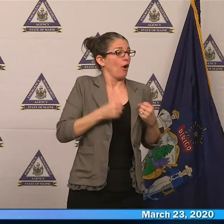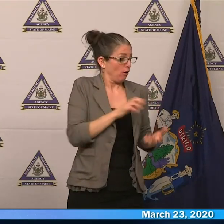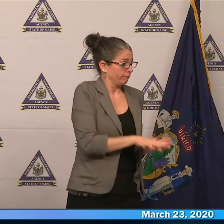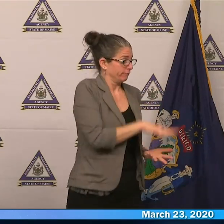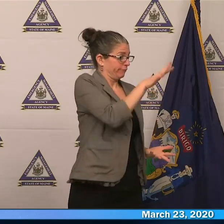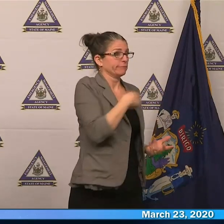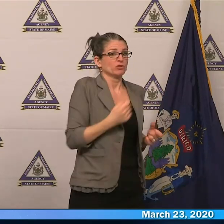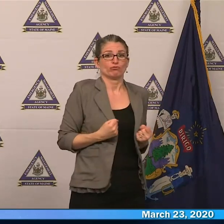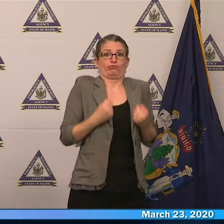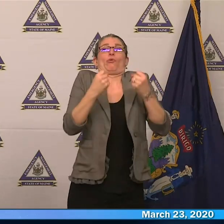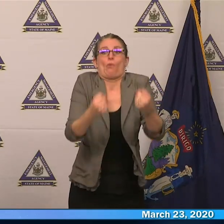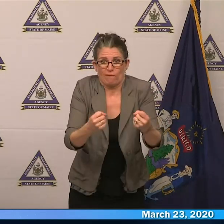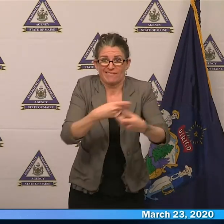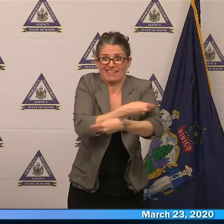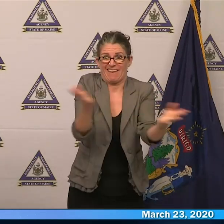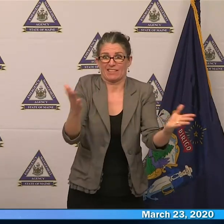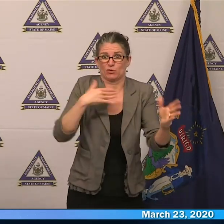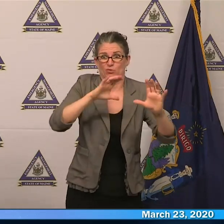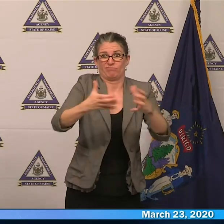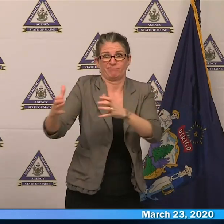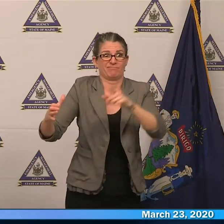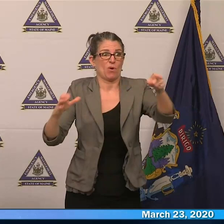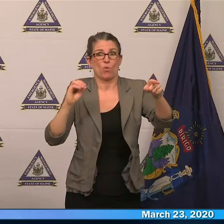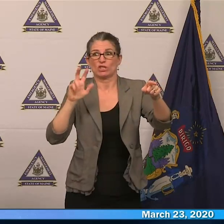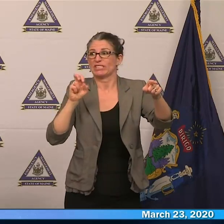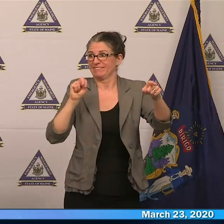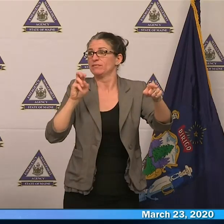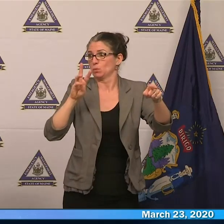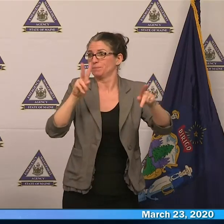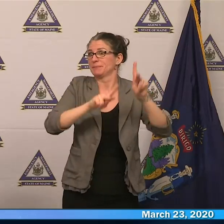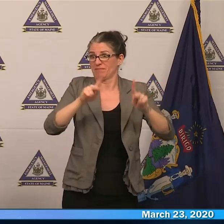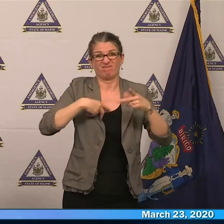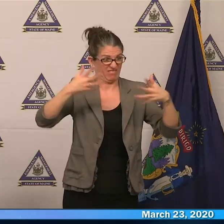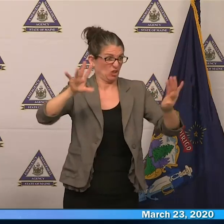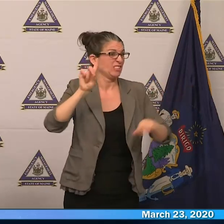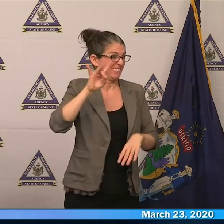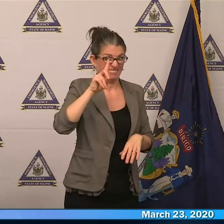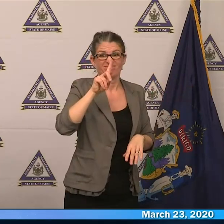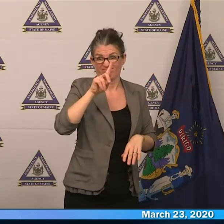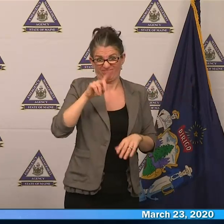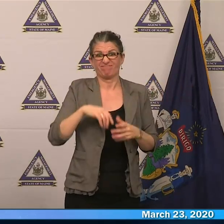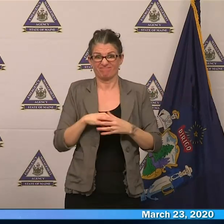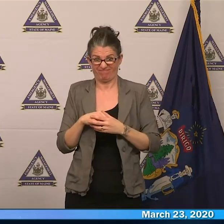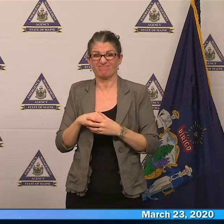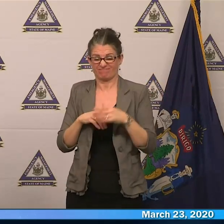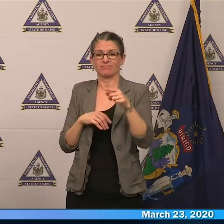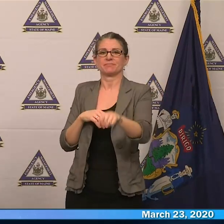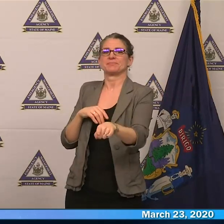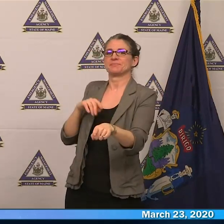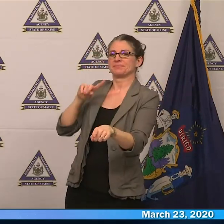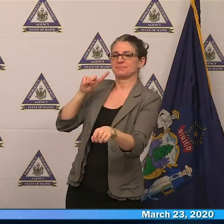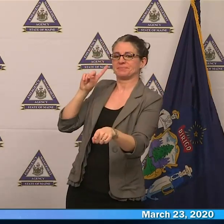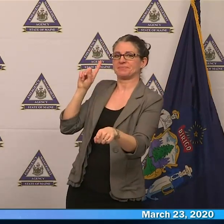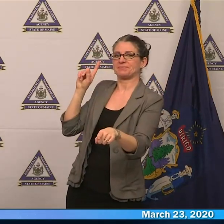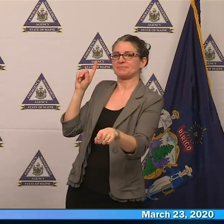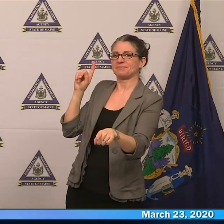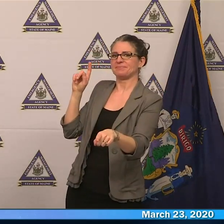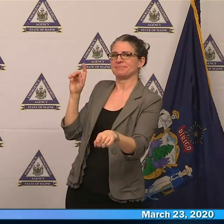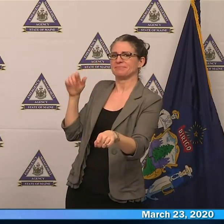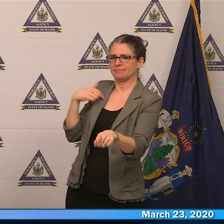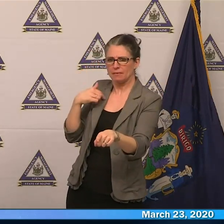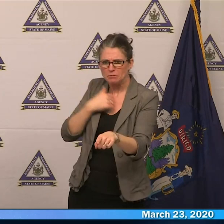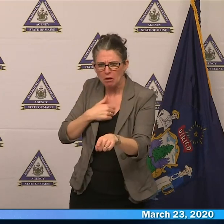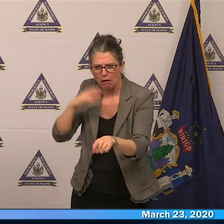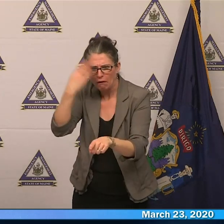safe, and we're working with them day in and day out, day in and day out. Gentleman here, I'm sorry I forgot to call on you. Go ahead. That's all